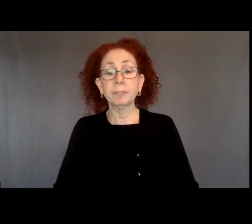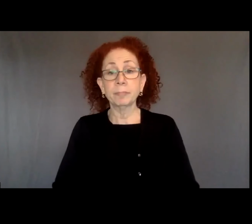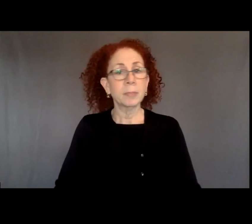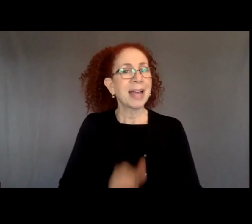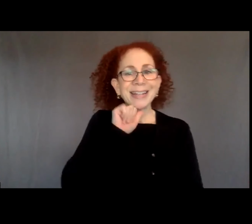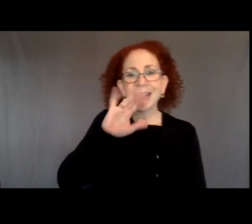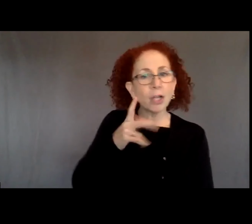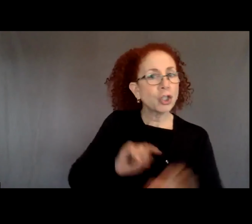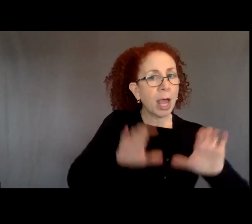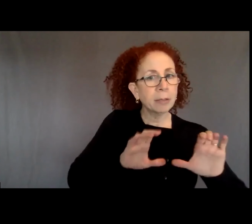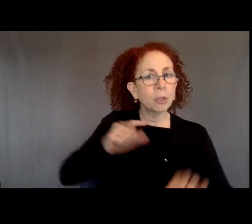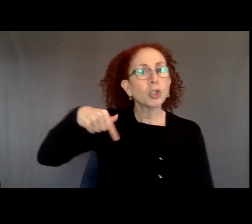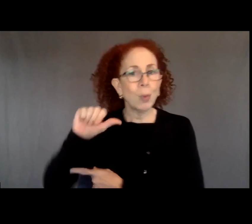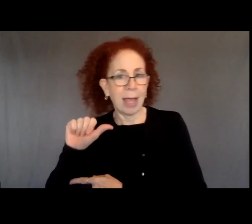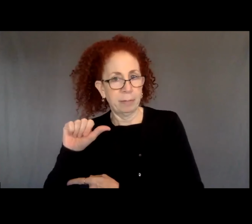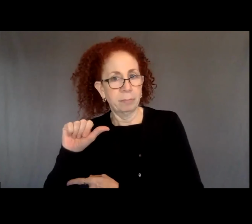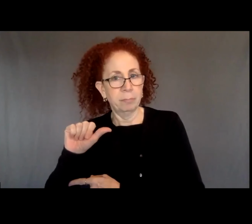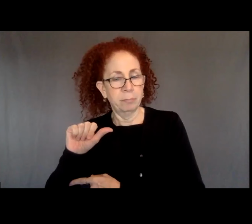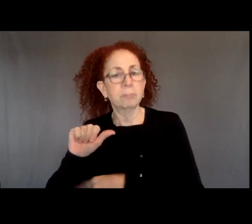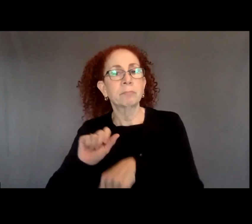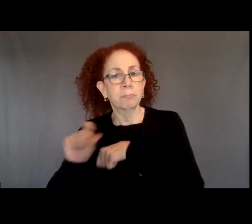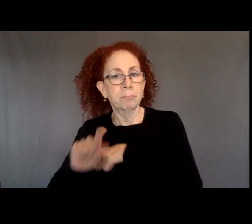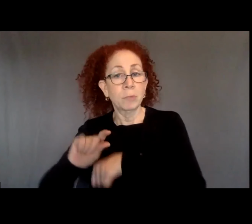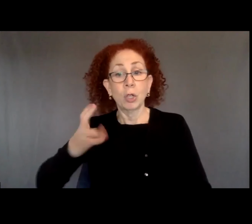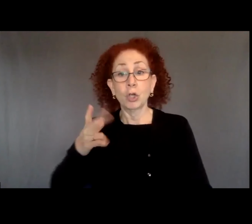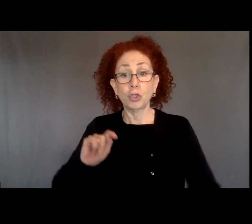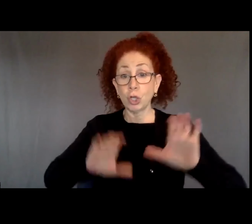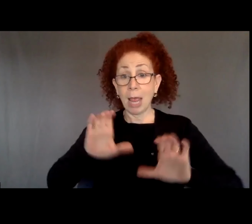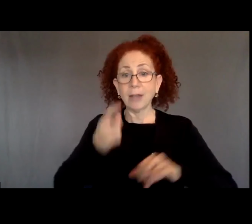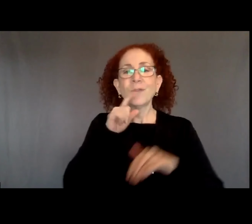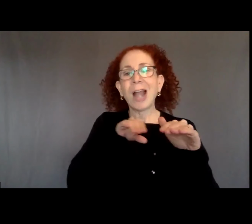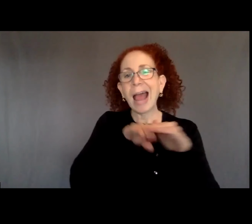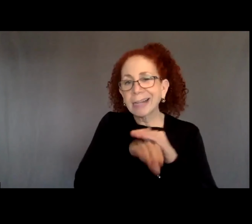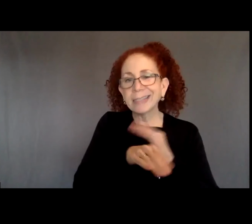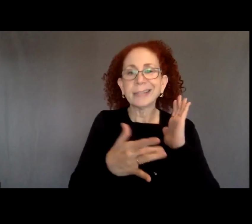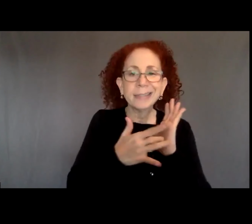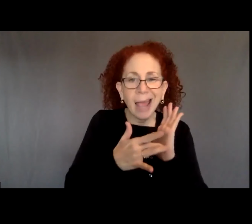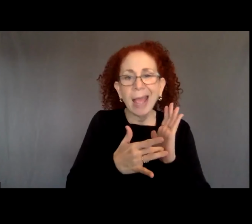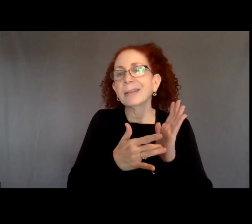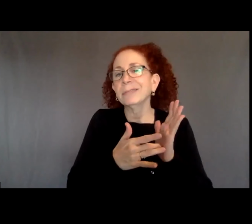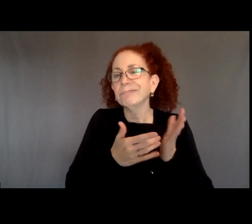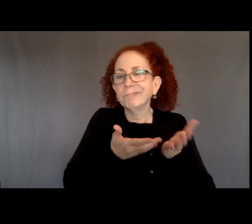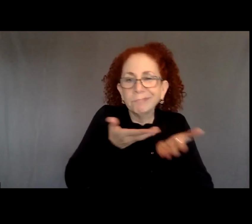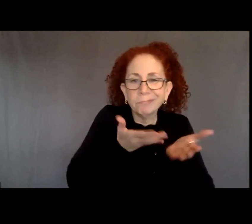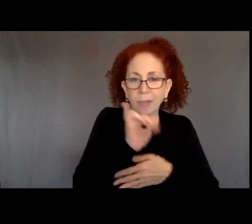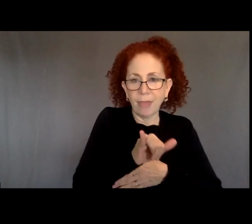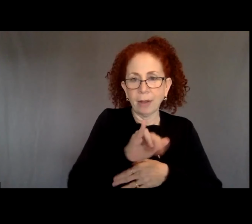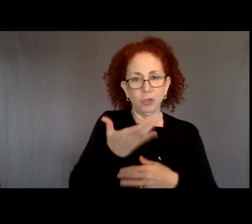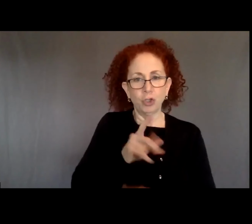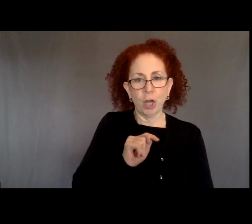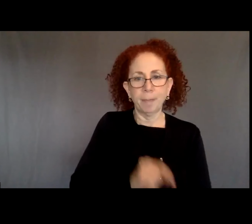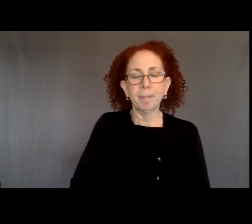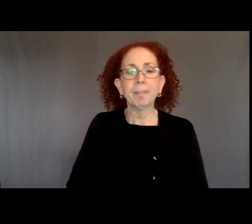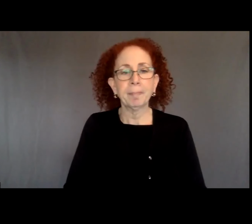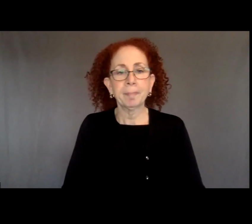chat. We want to reserve the chat for access, technical, or logistical communications.